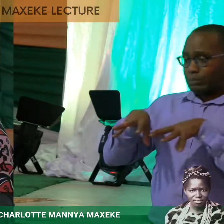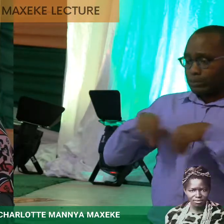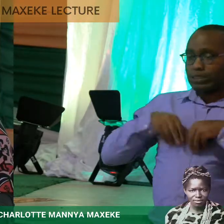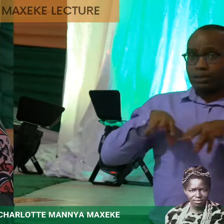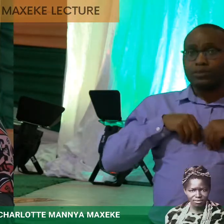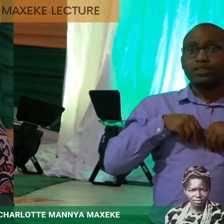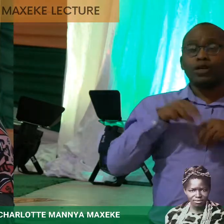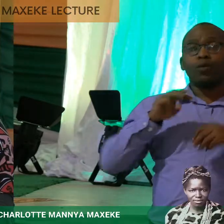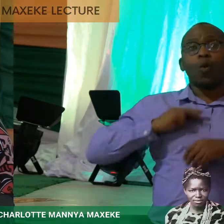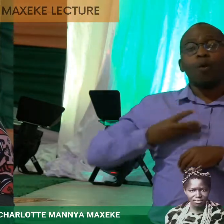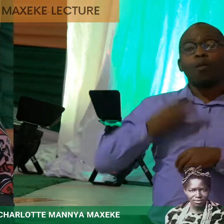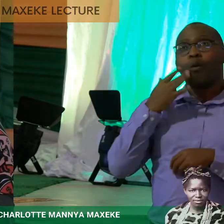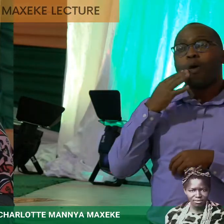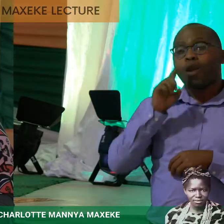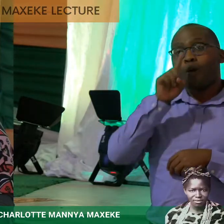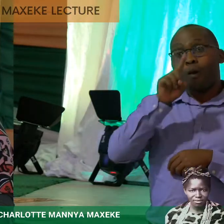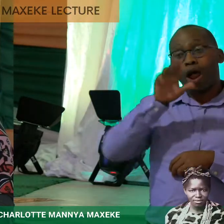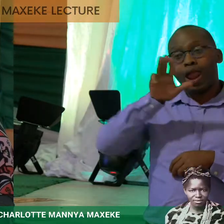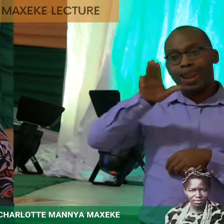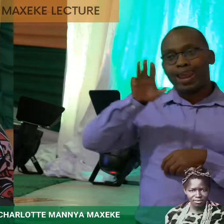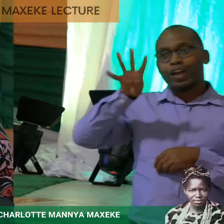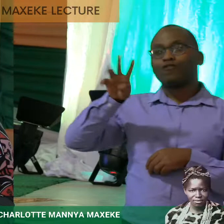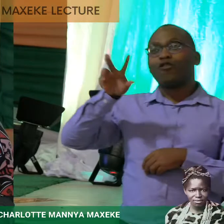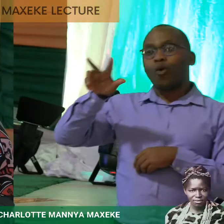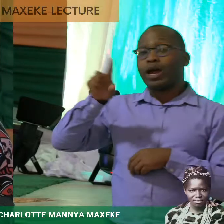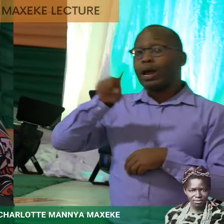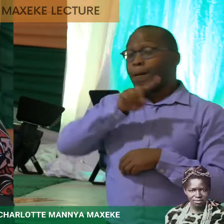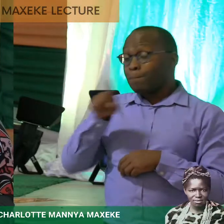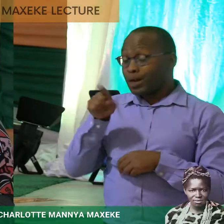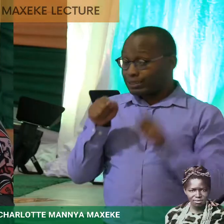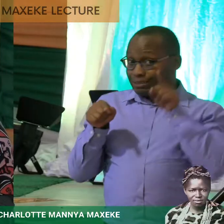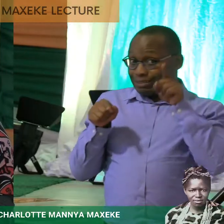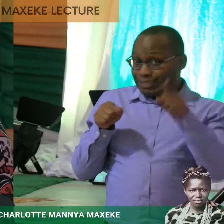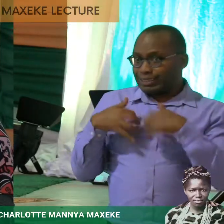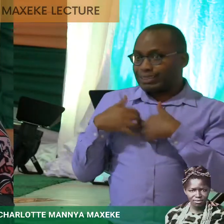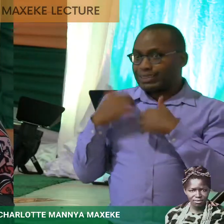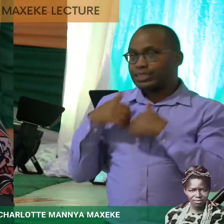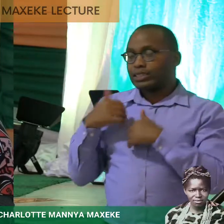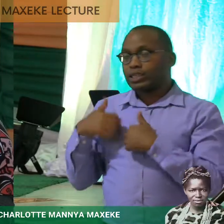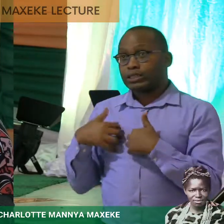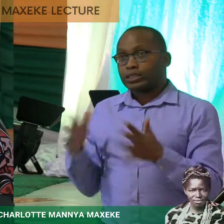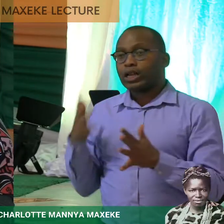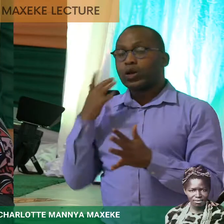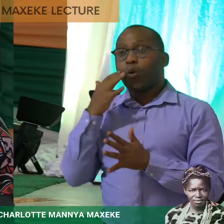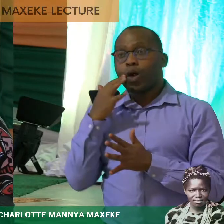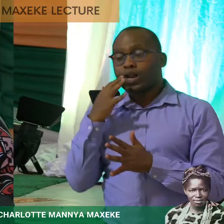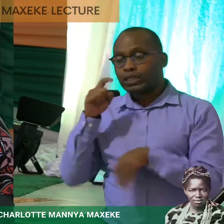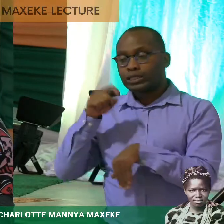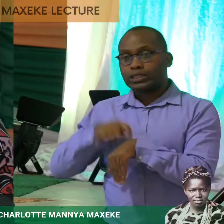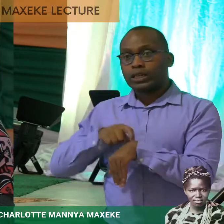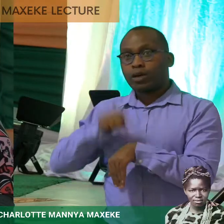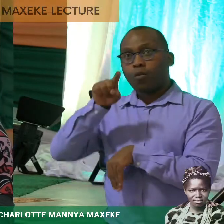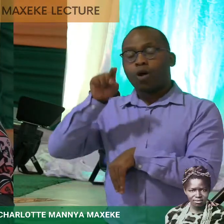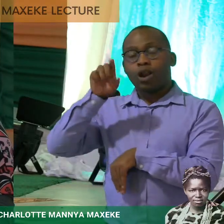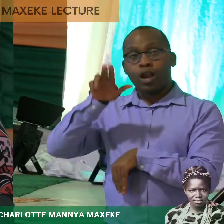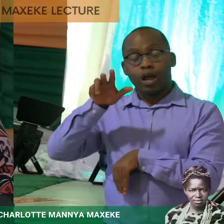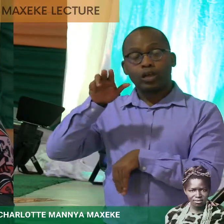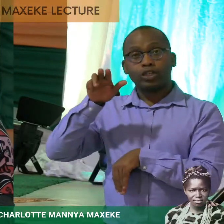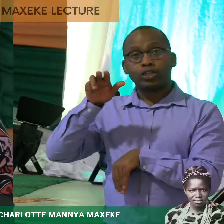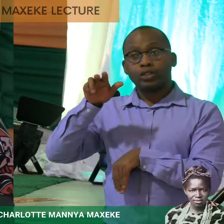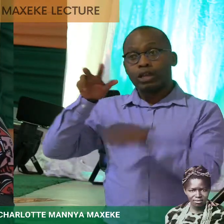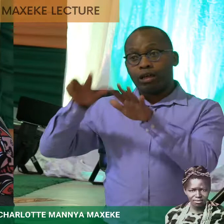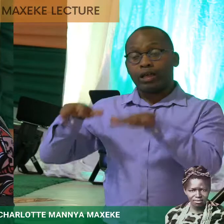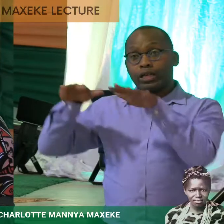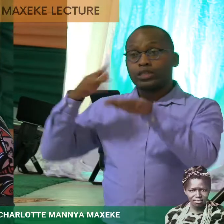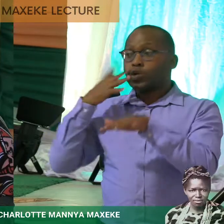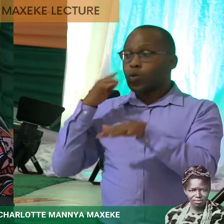1948. It was to be these seeds that she had planted while alive that saw women taking the struggle forward